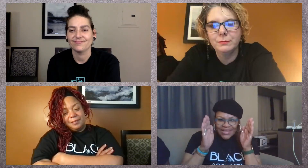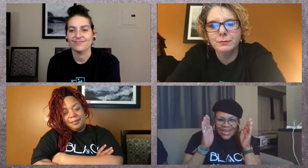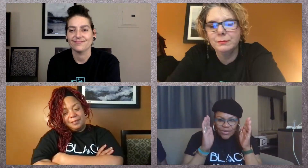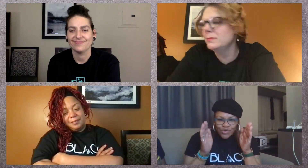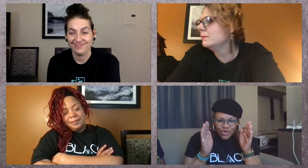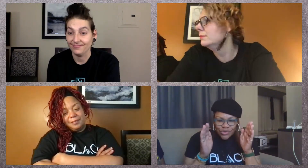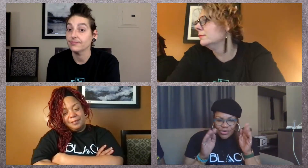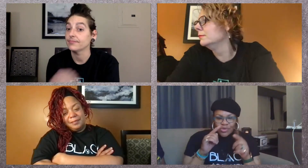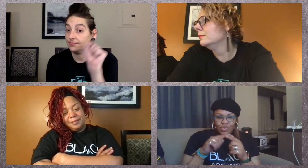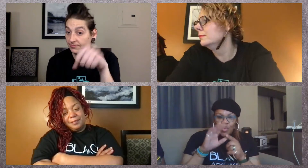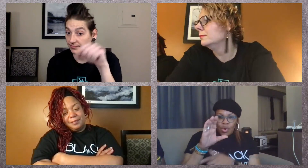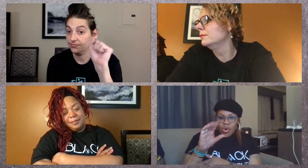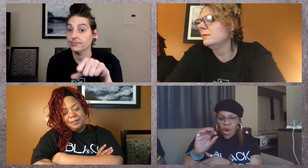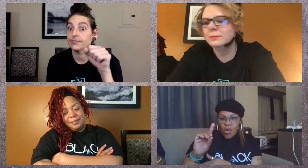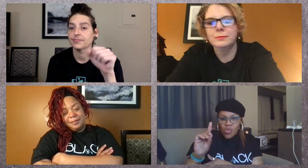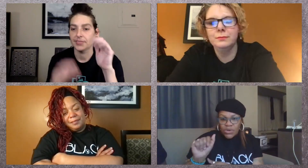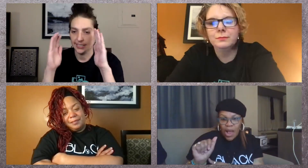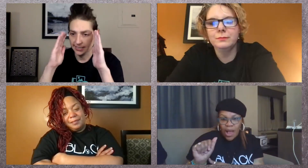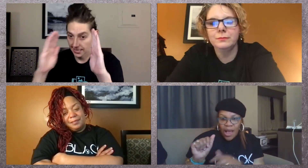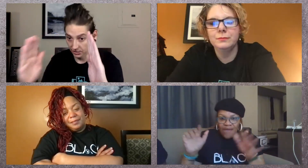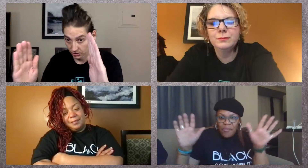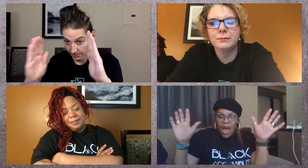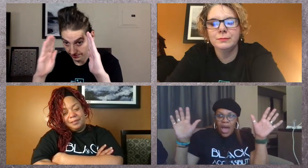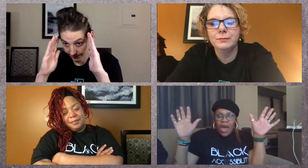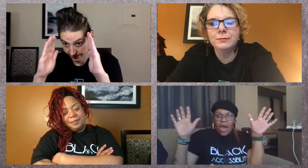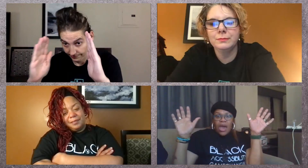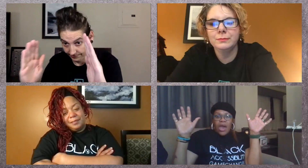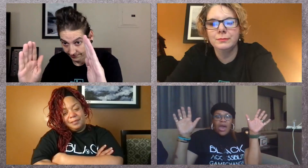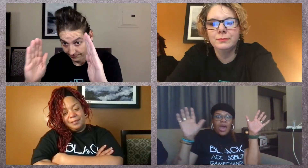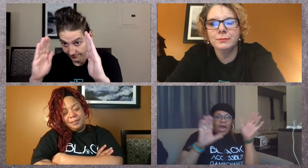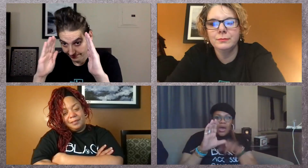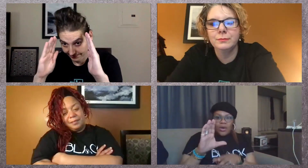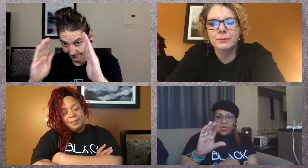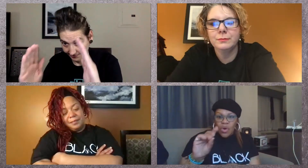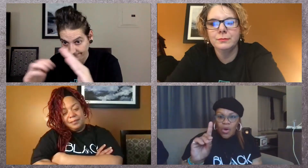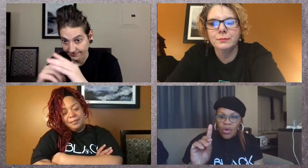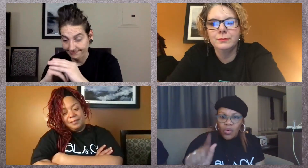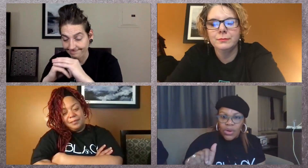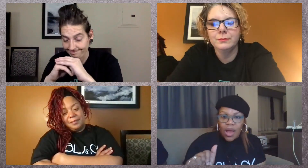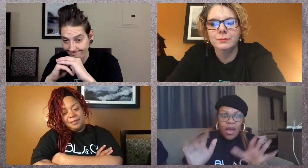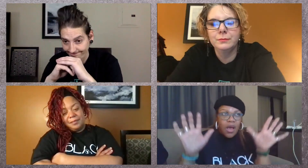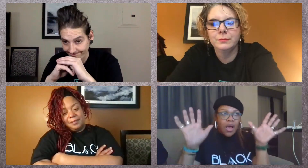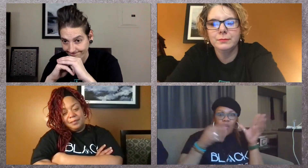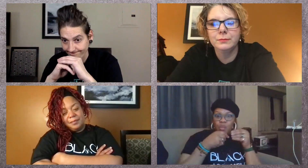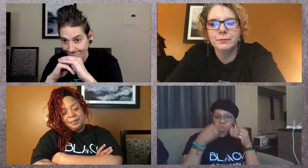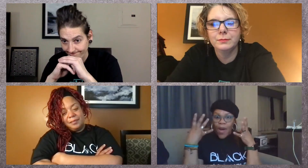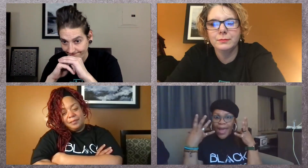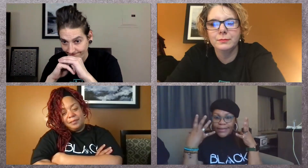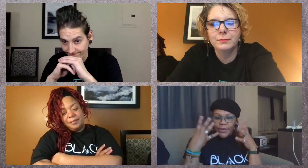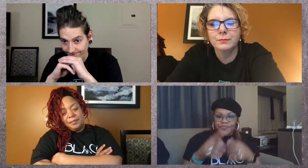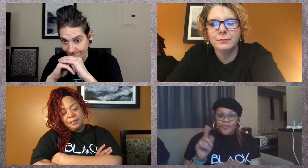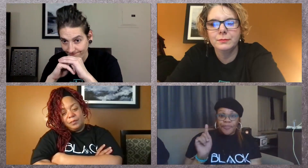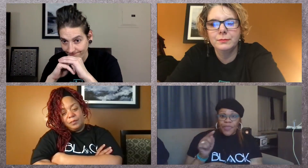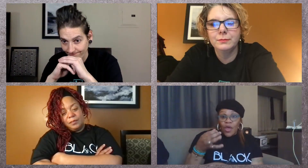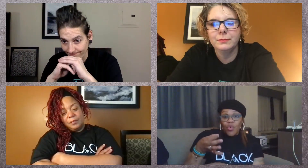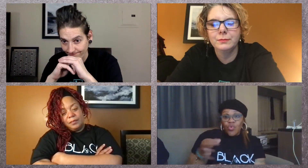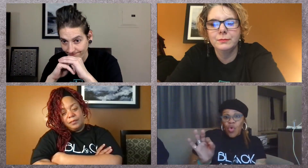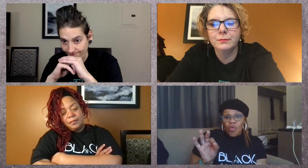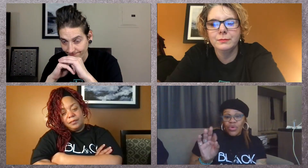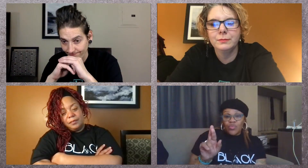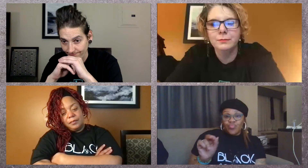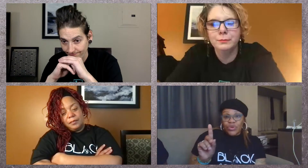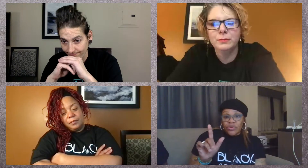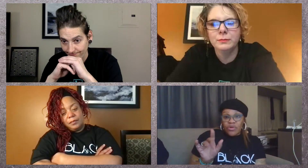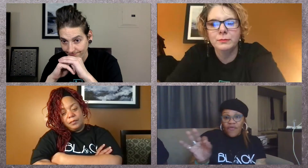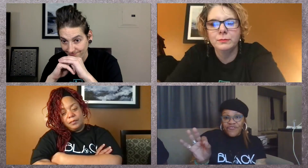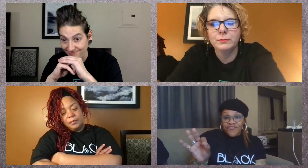now? If you pay attention now and watch, like Coda, everybody was like, "Oh, wow, Coda. Oh, wow." But it